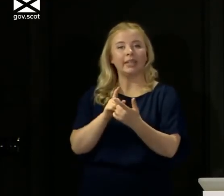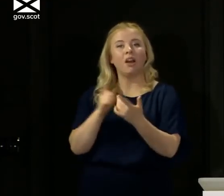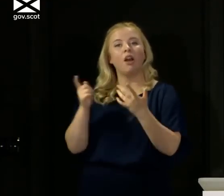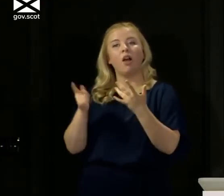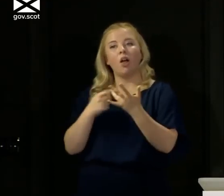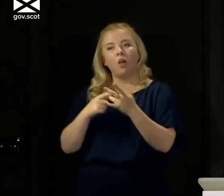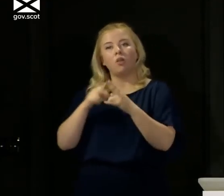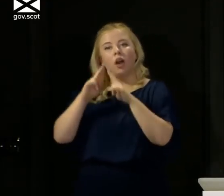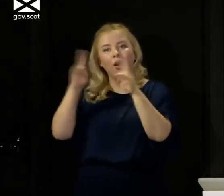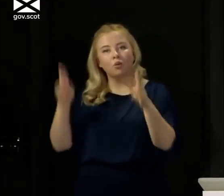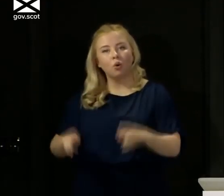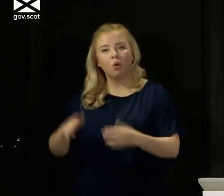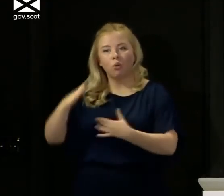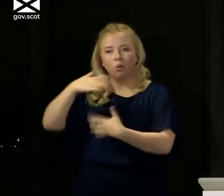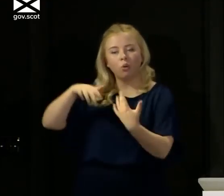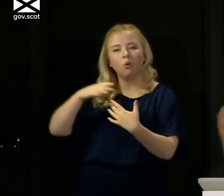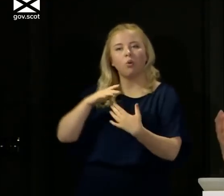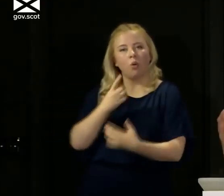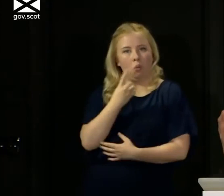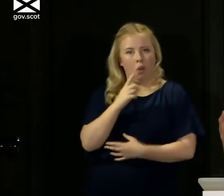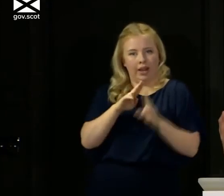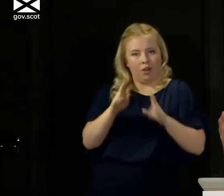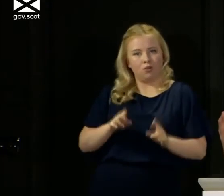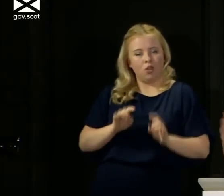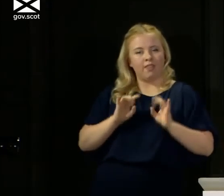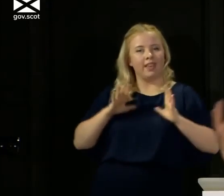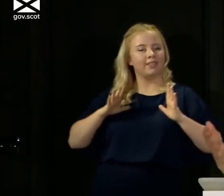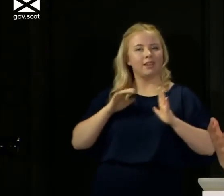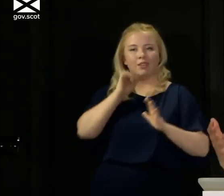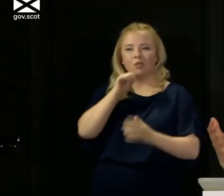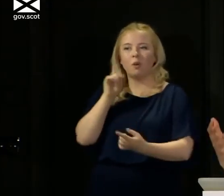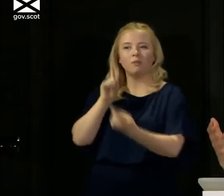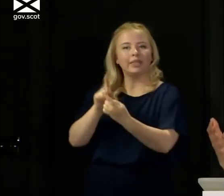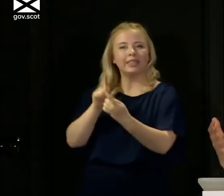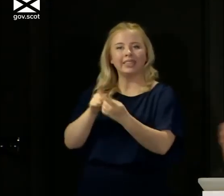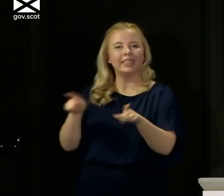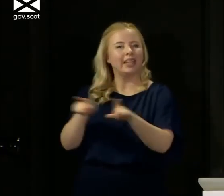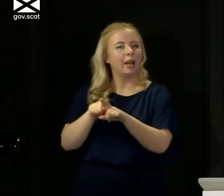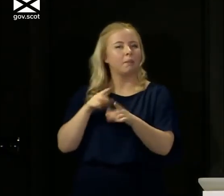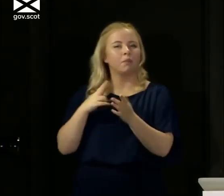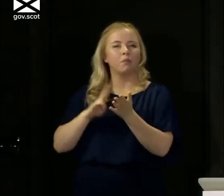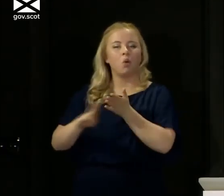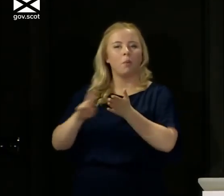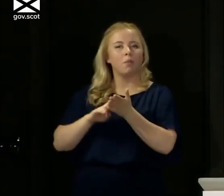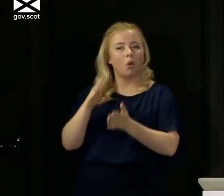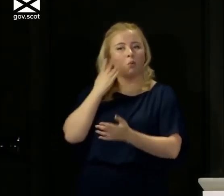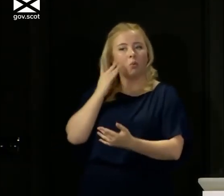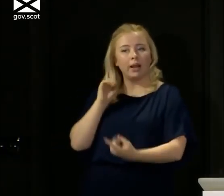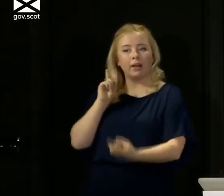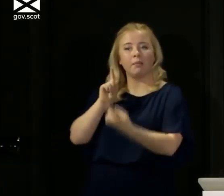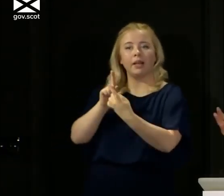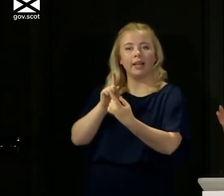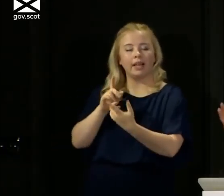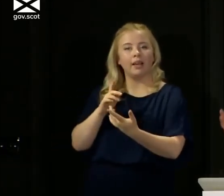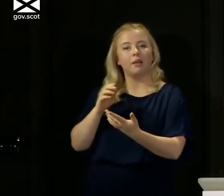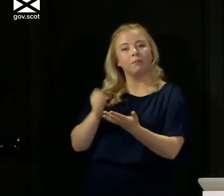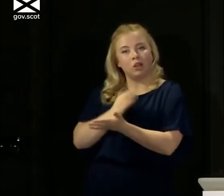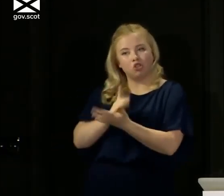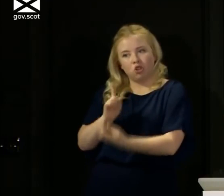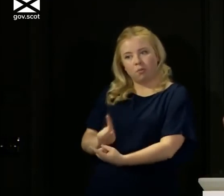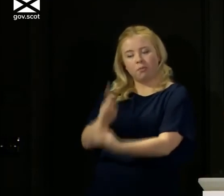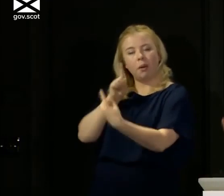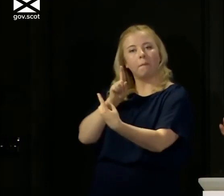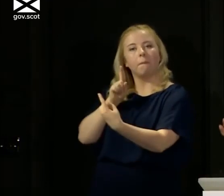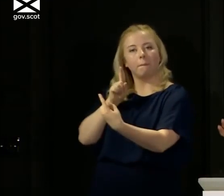day outside, not meeting up with the kind of people we would normally meet up with. And when we are meeting people from other households, keep that